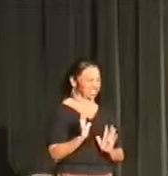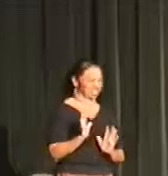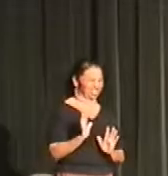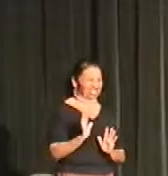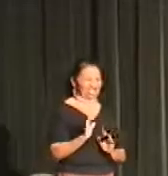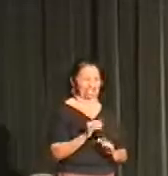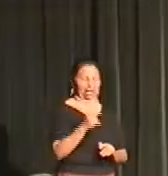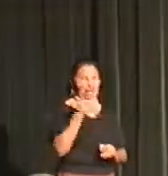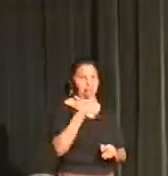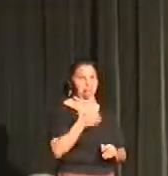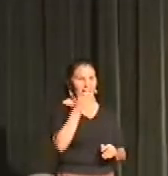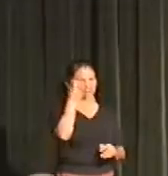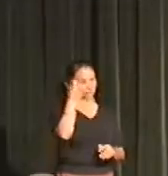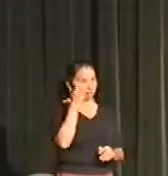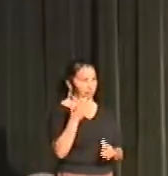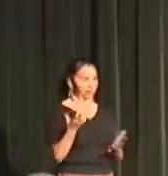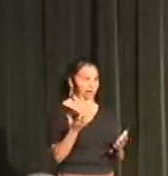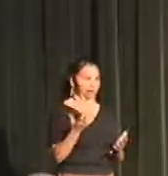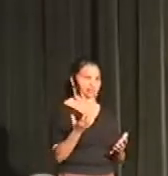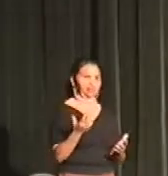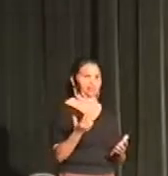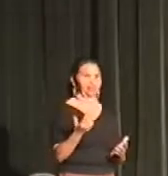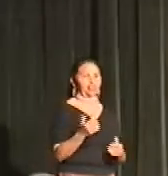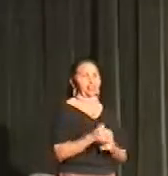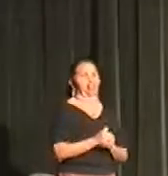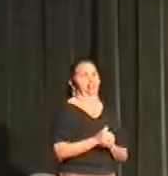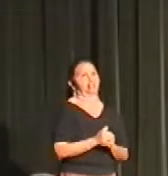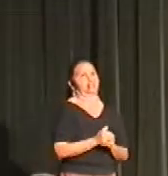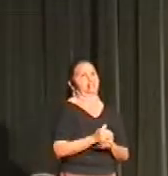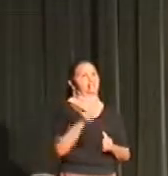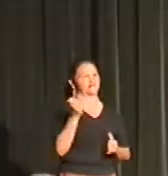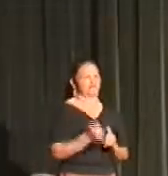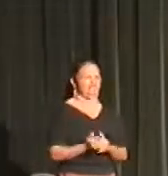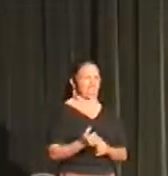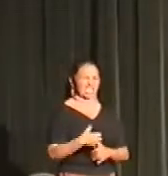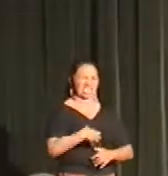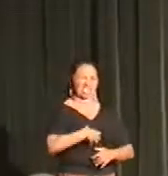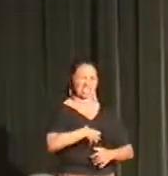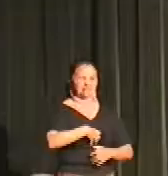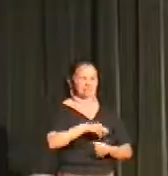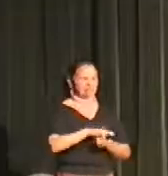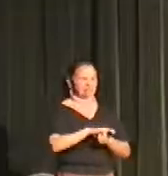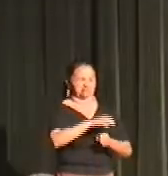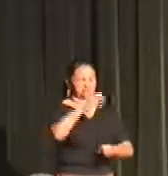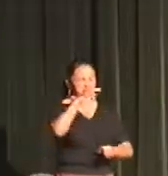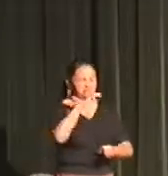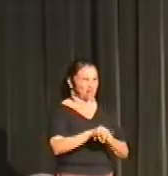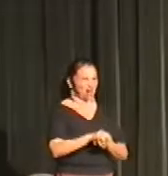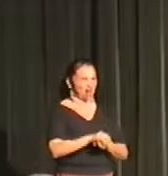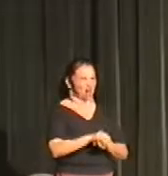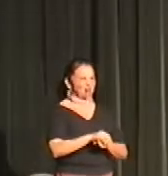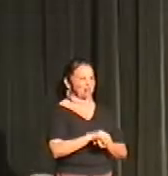was my thought. But anyway, you know, we had this, and finally Gail got so mad at me. And she said, "Did it ever occur to